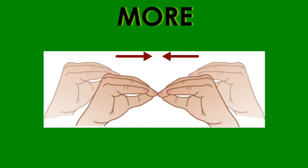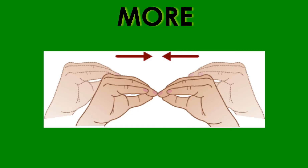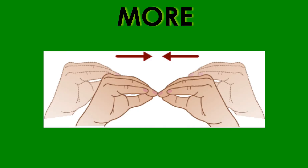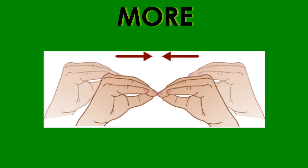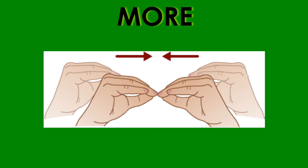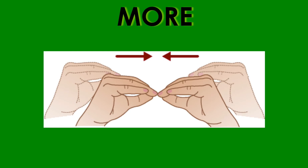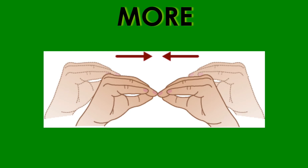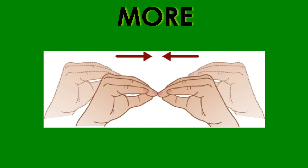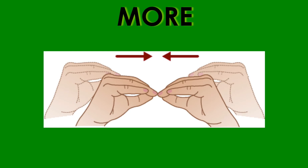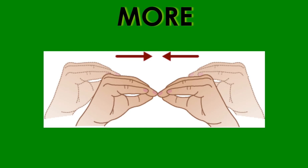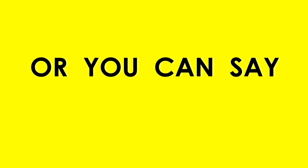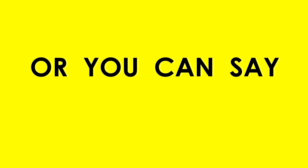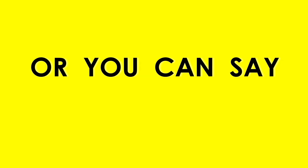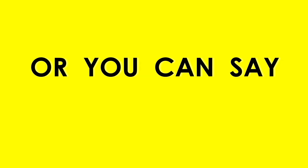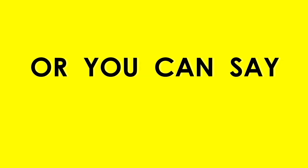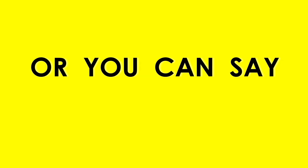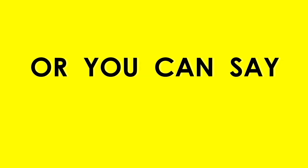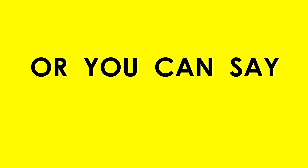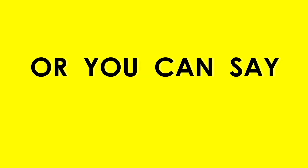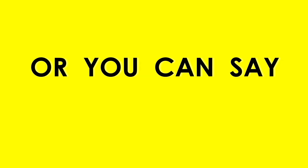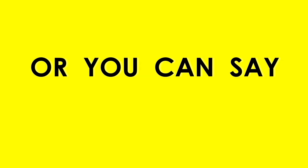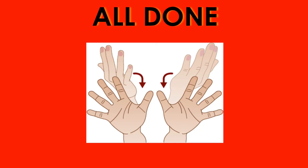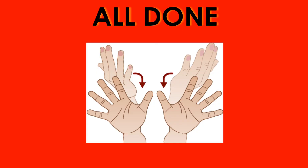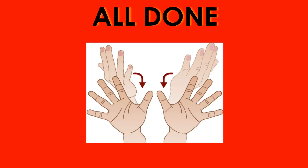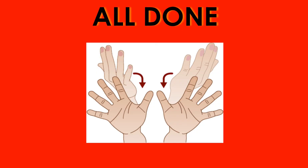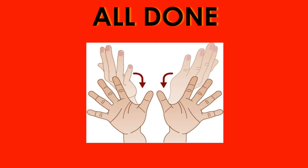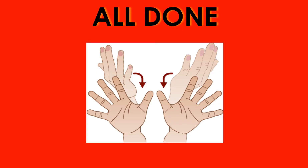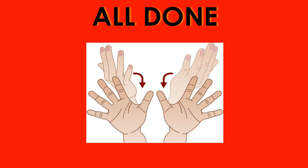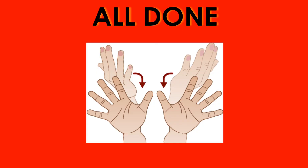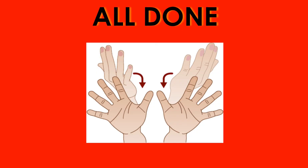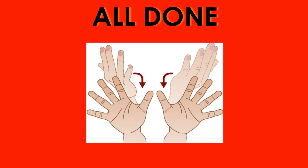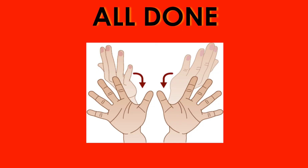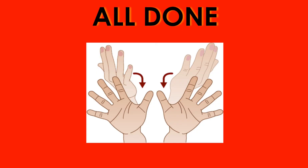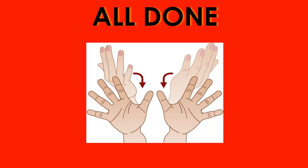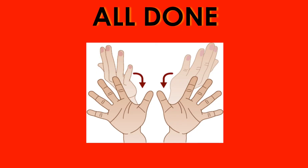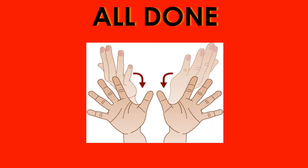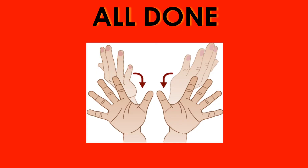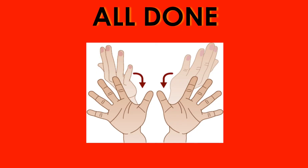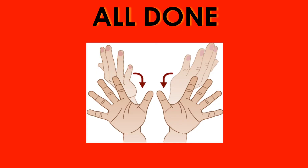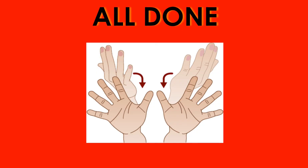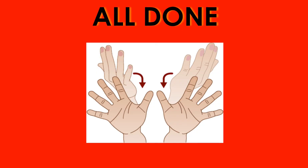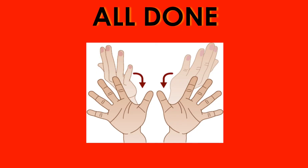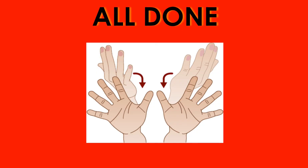or more, or you can say all done.